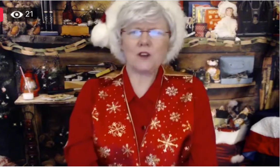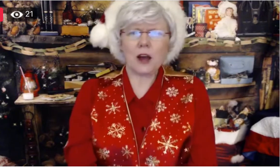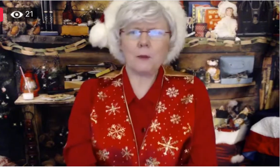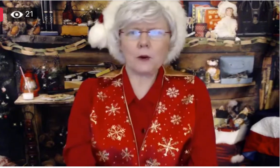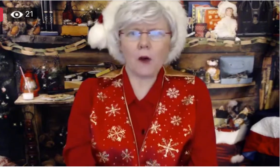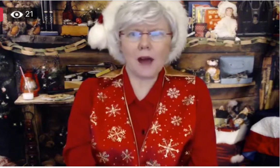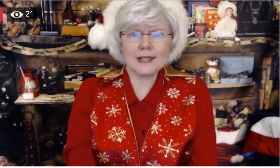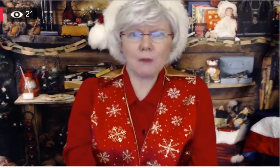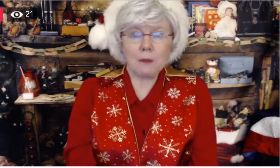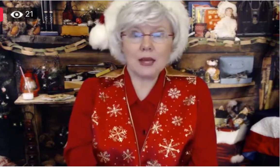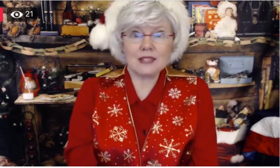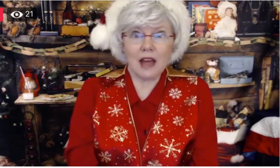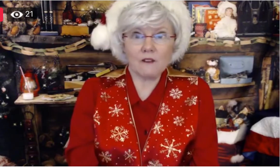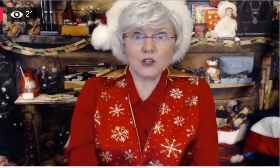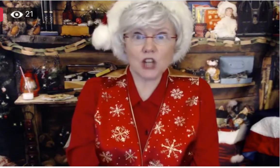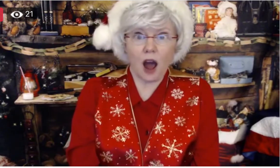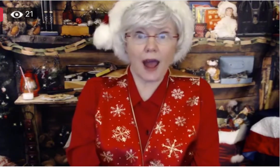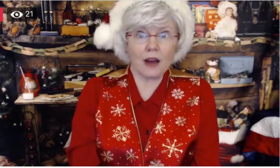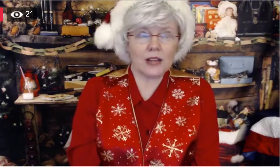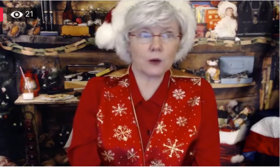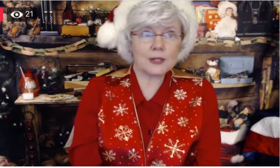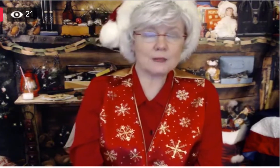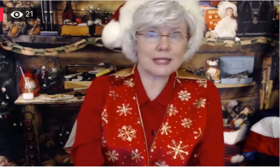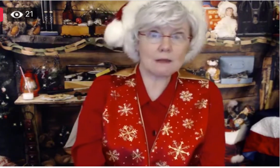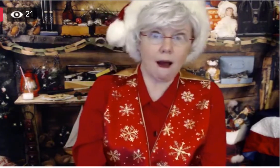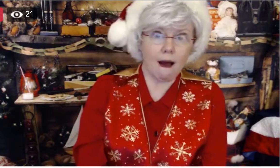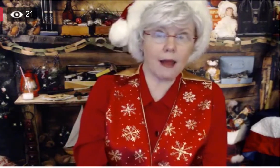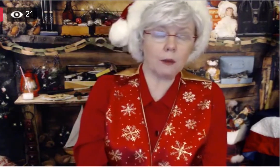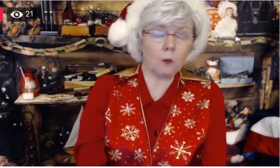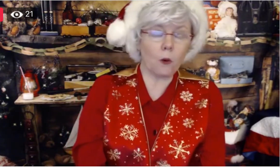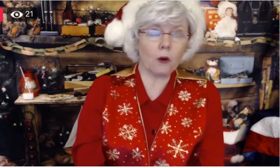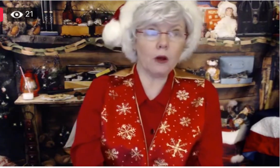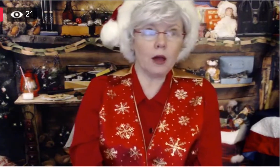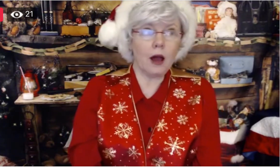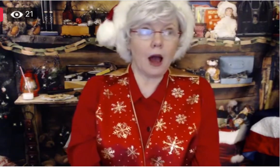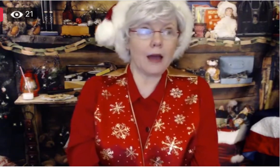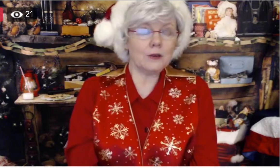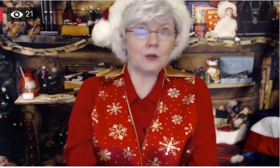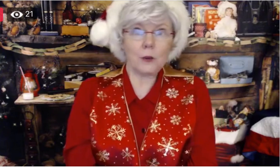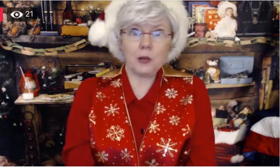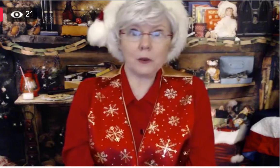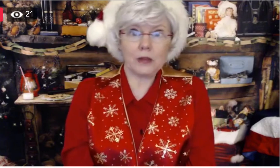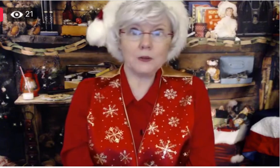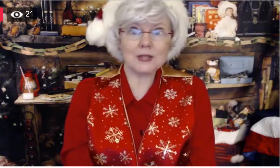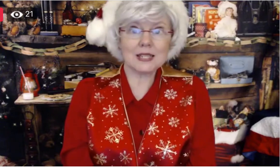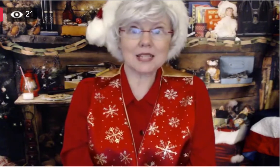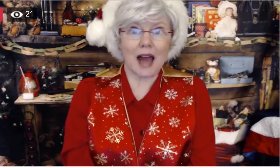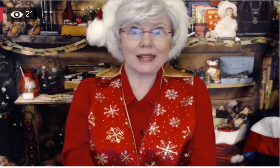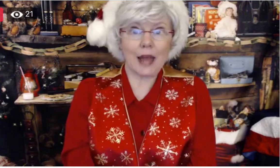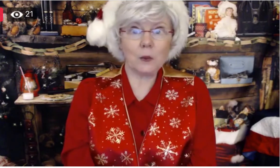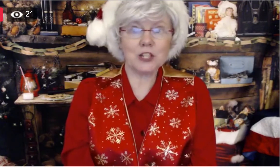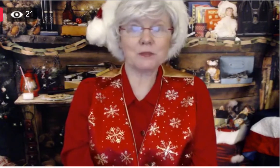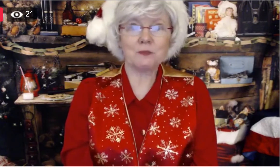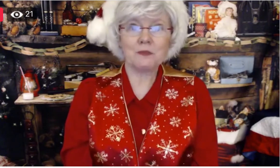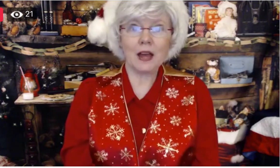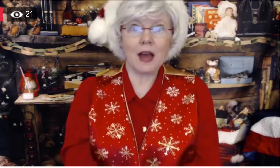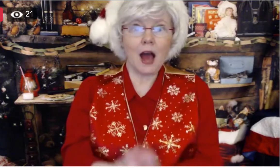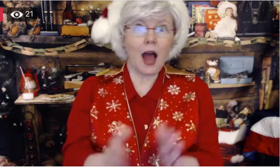come across maybe a deaf child at Christmas time, or I don't know anyone that uses sign language.